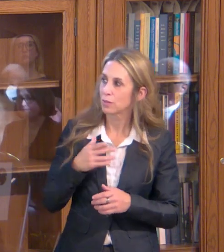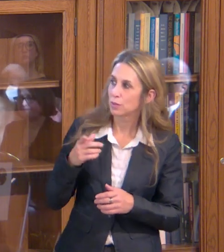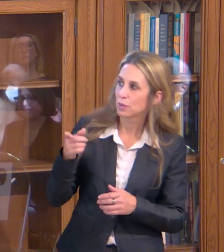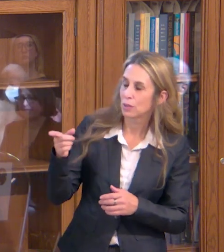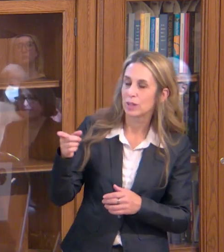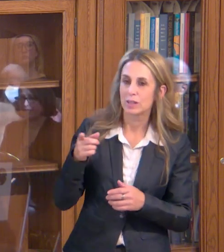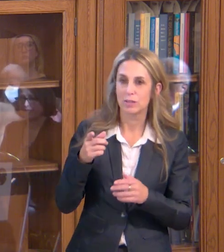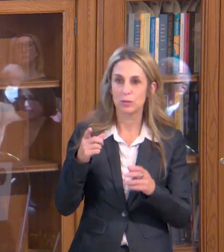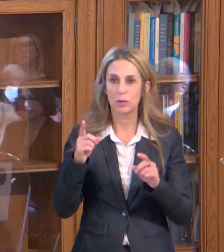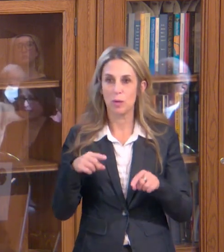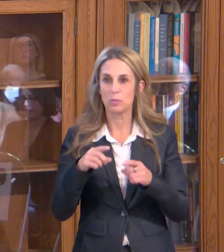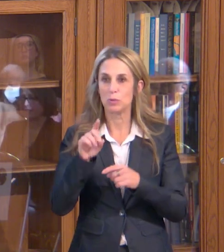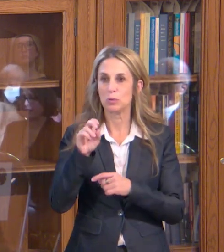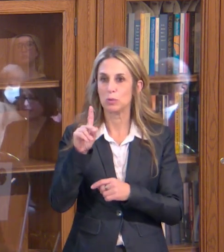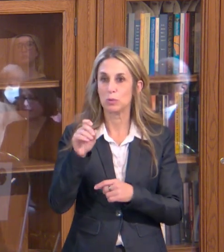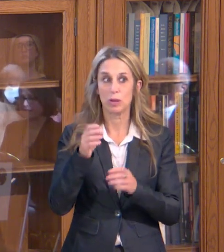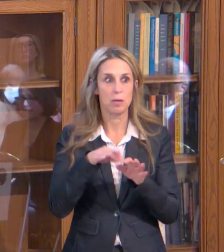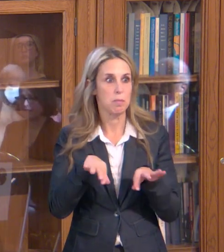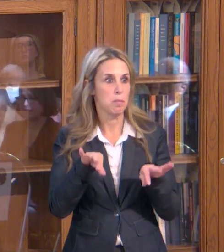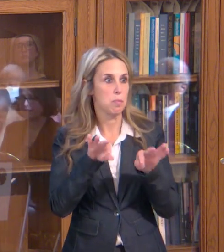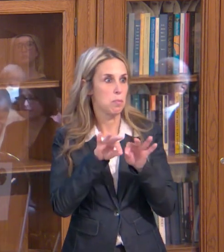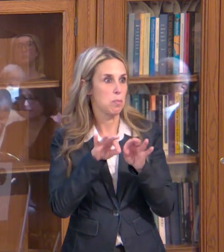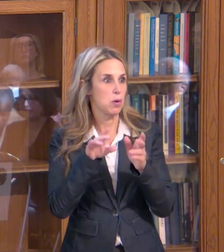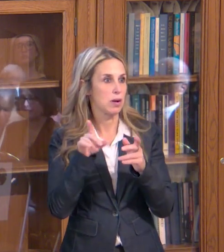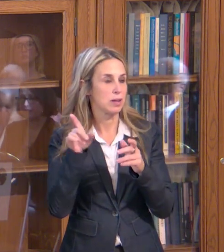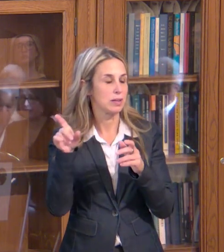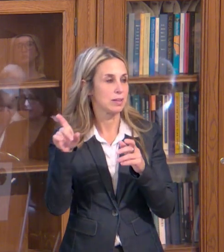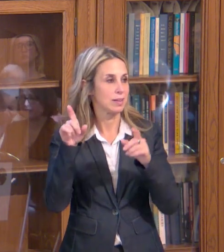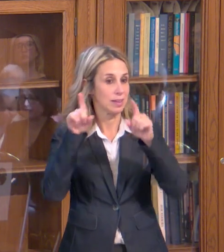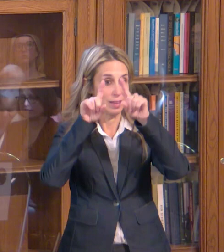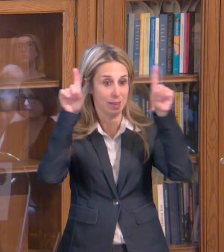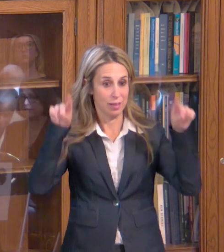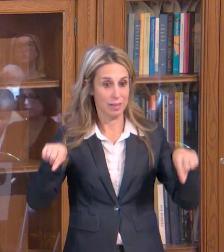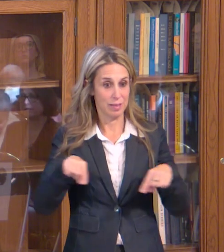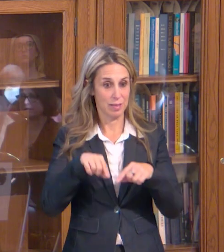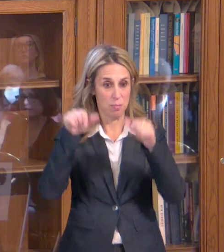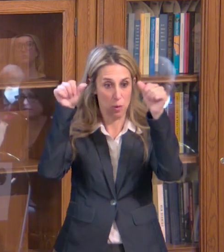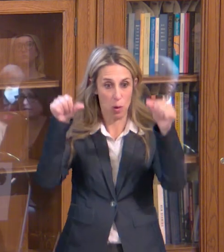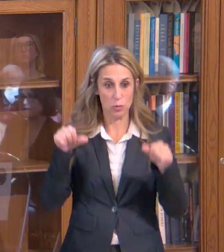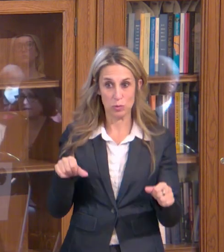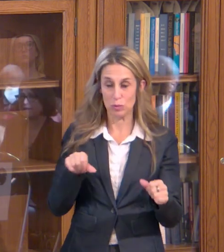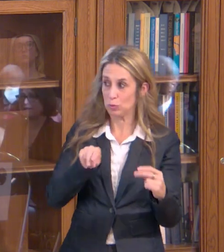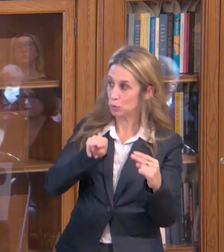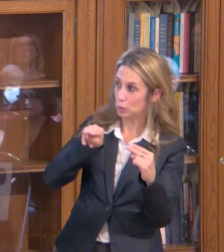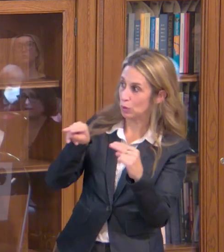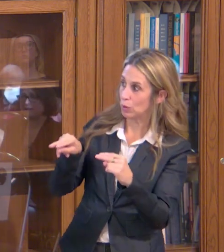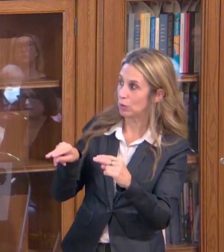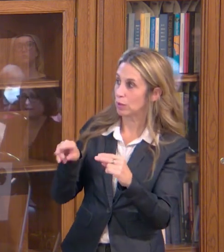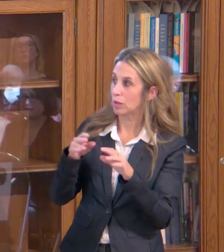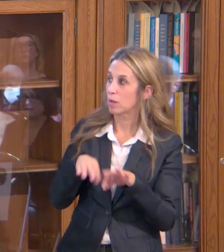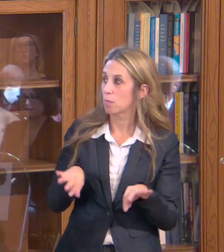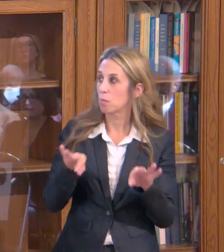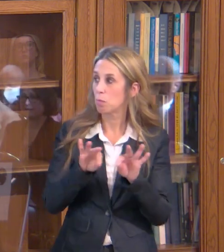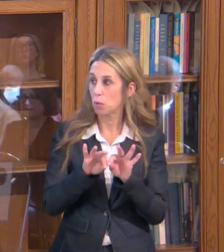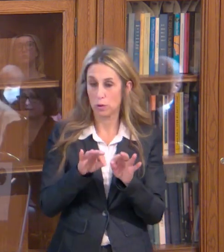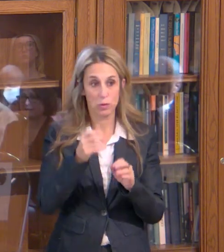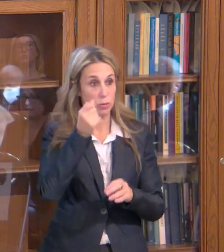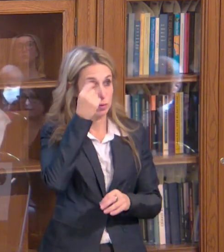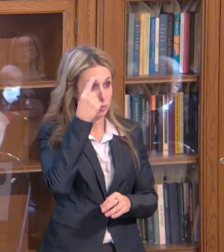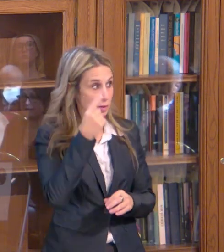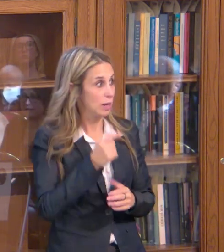this poster it's very important back to my talk but it's very important to understand because